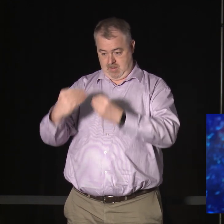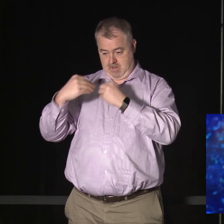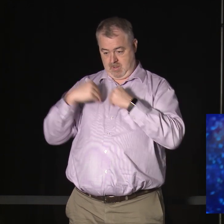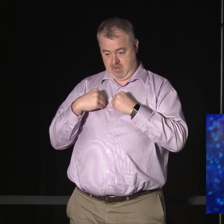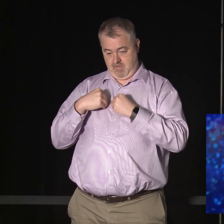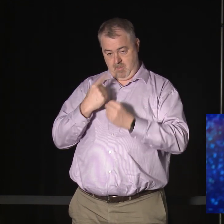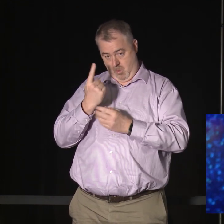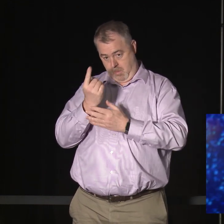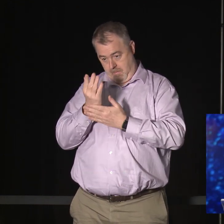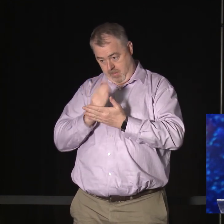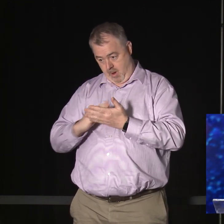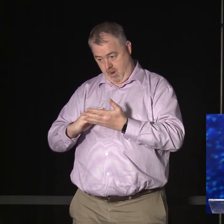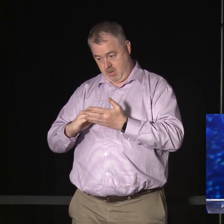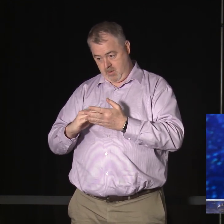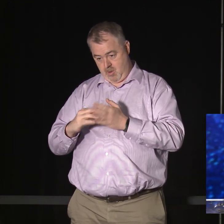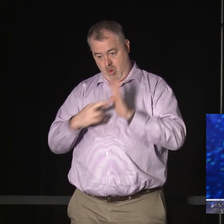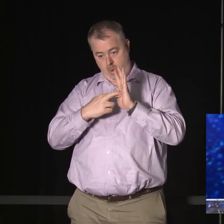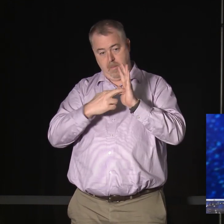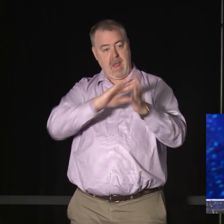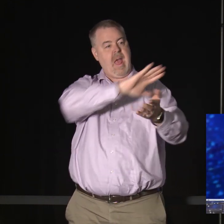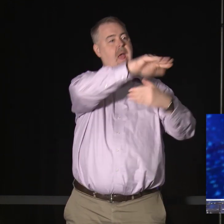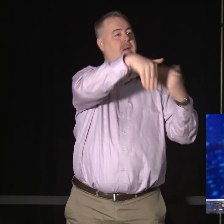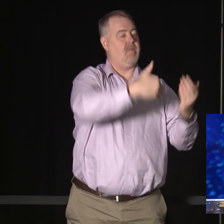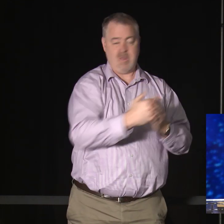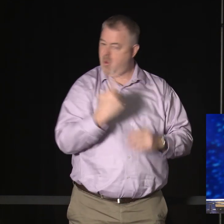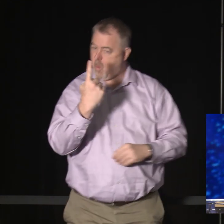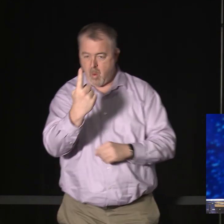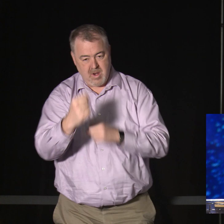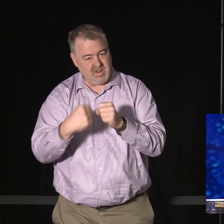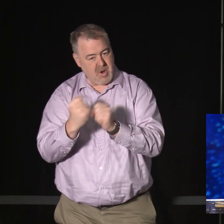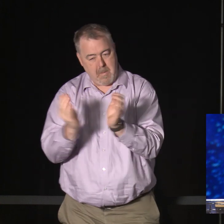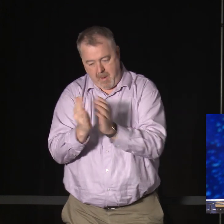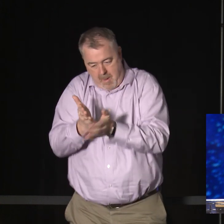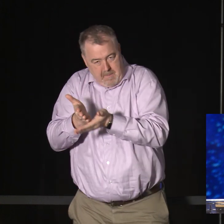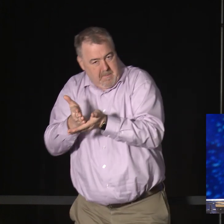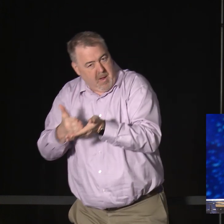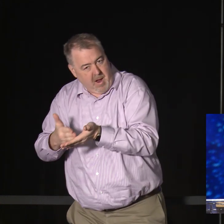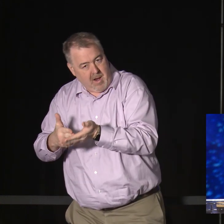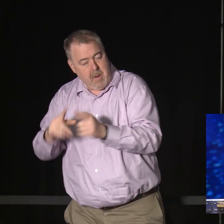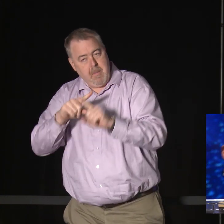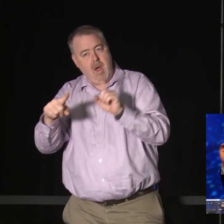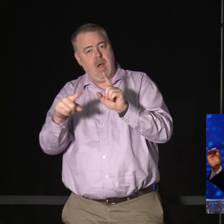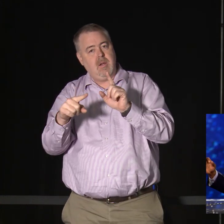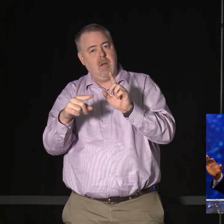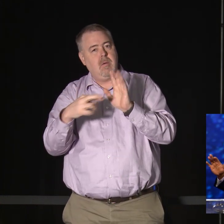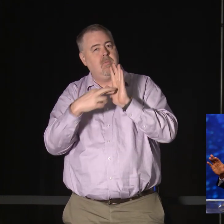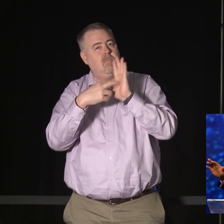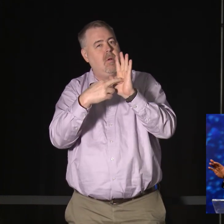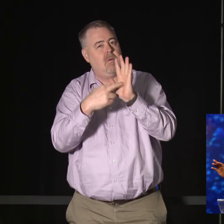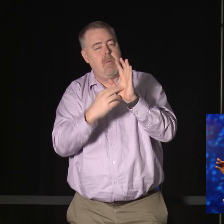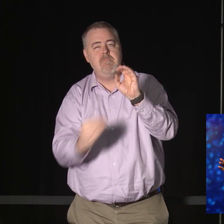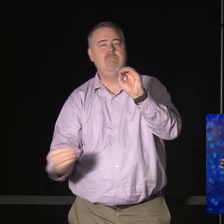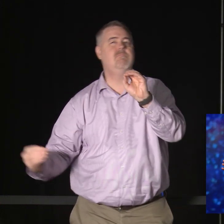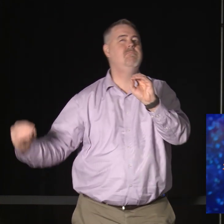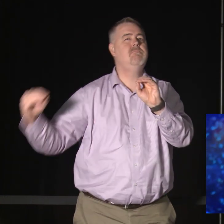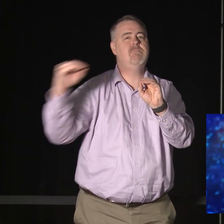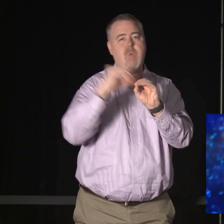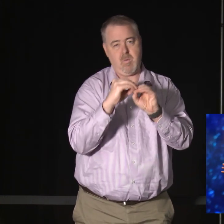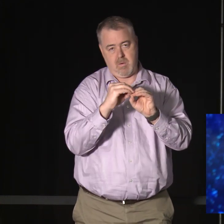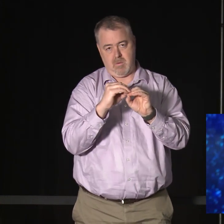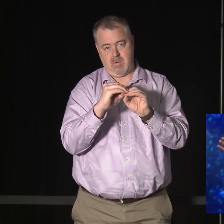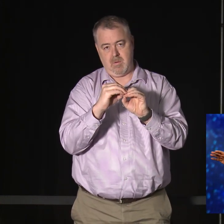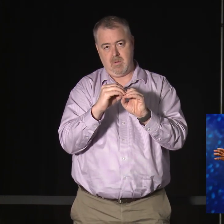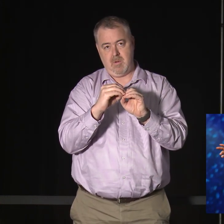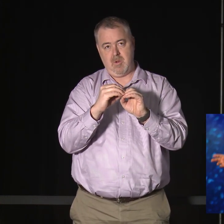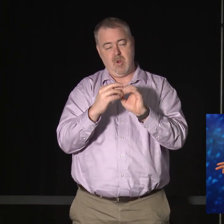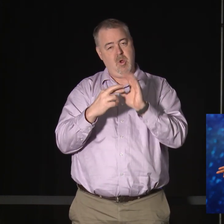whole, 1 year. Just a small portion, but it symbolizes so much more.